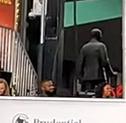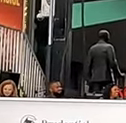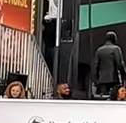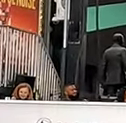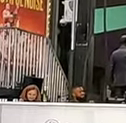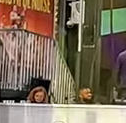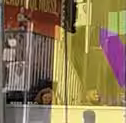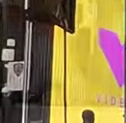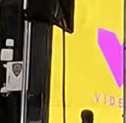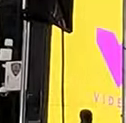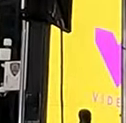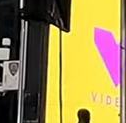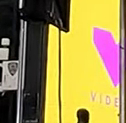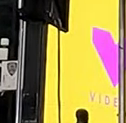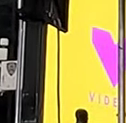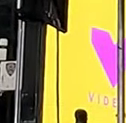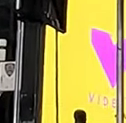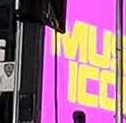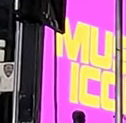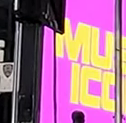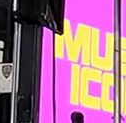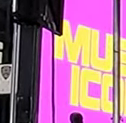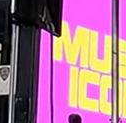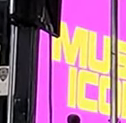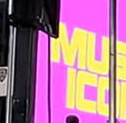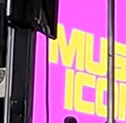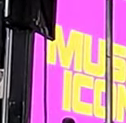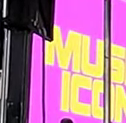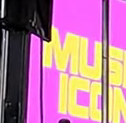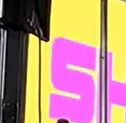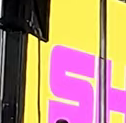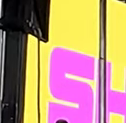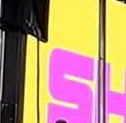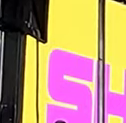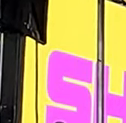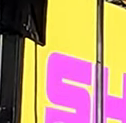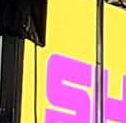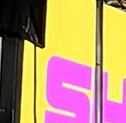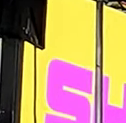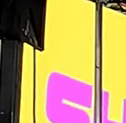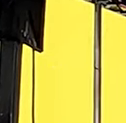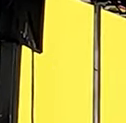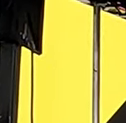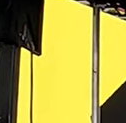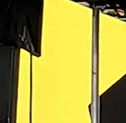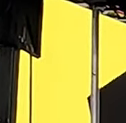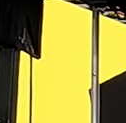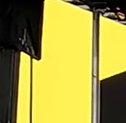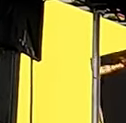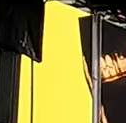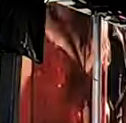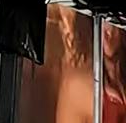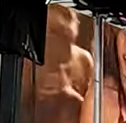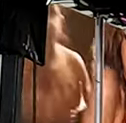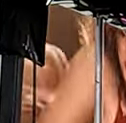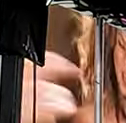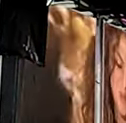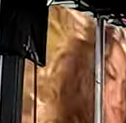Brianna, wow, to go. We're really now getting down to the sort of brass tacks. I wonder who's going to take over home